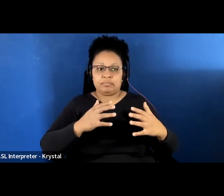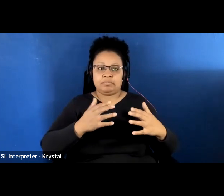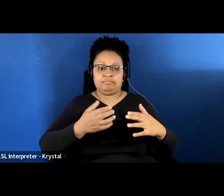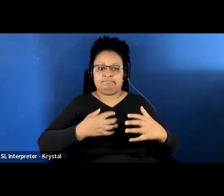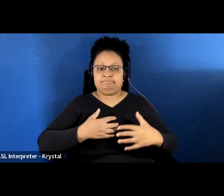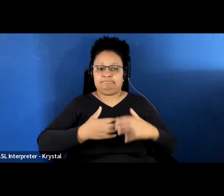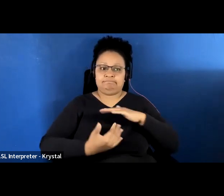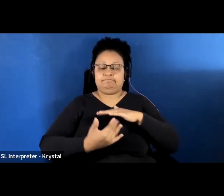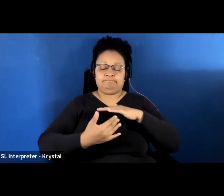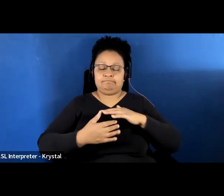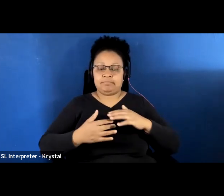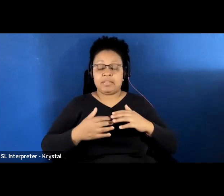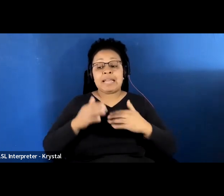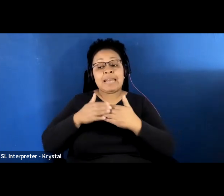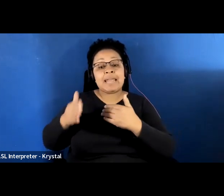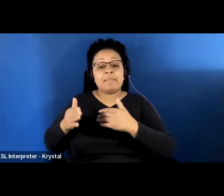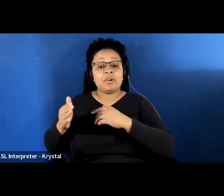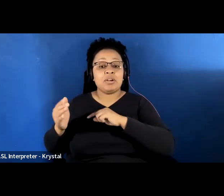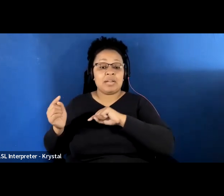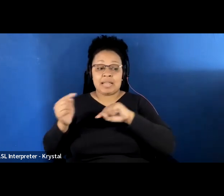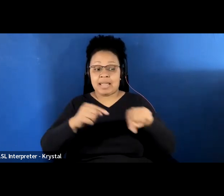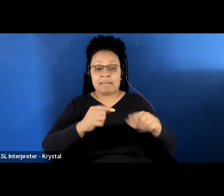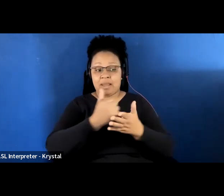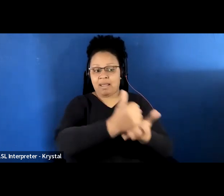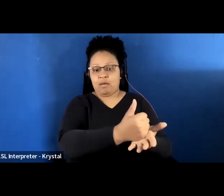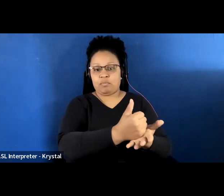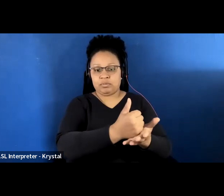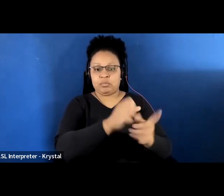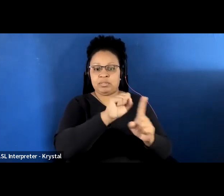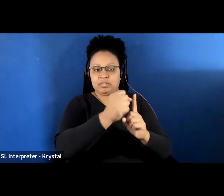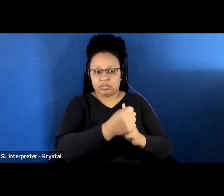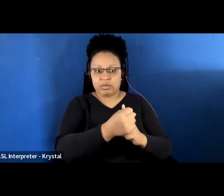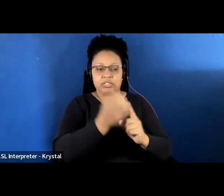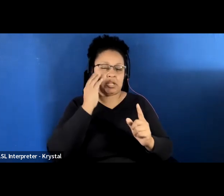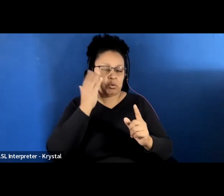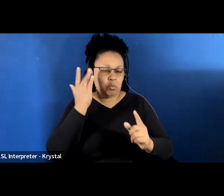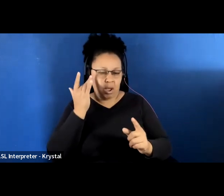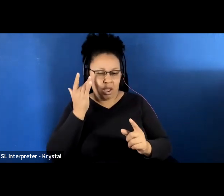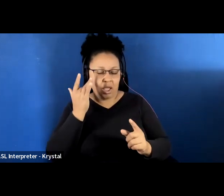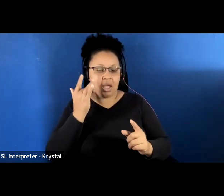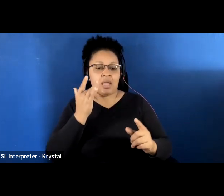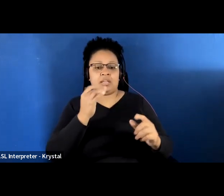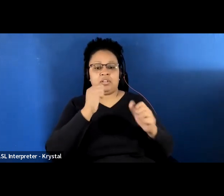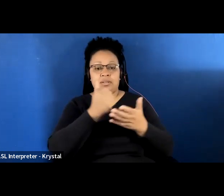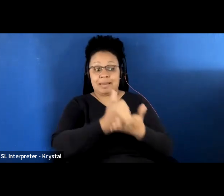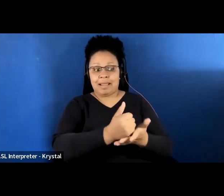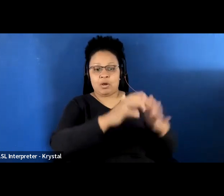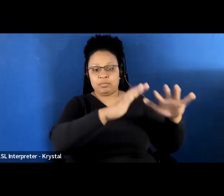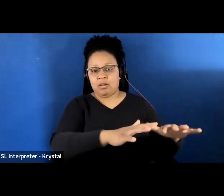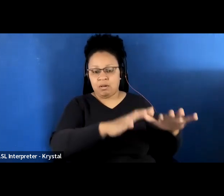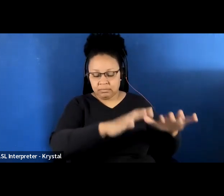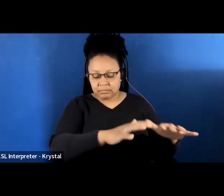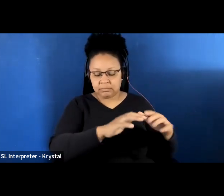didn't realize what was actually happening. So it's just good to know, your surroundings